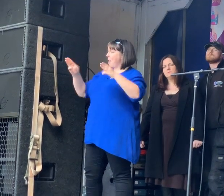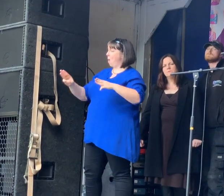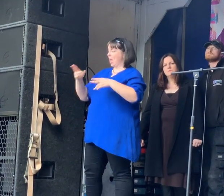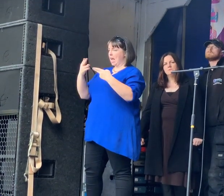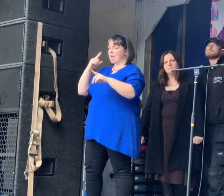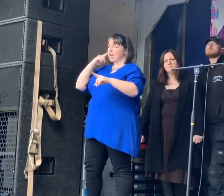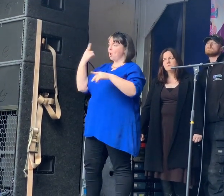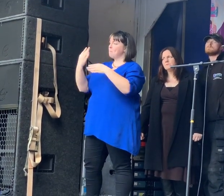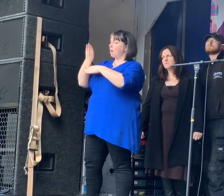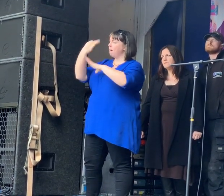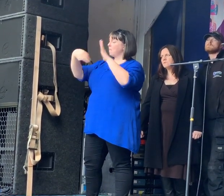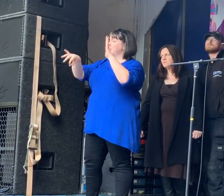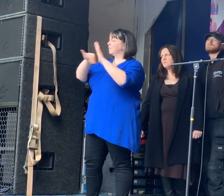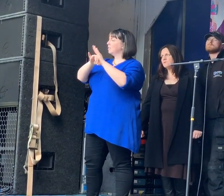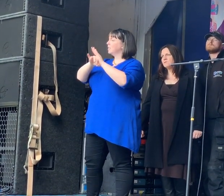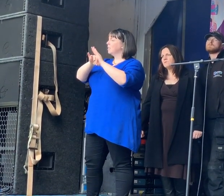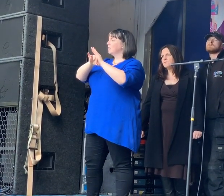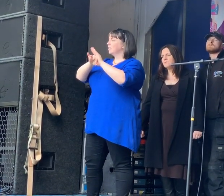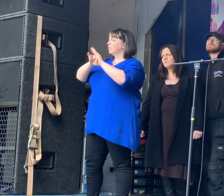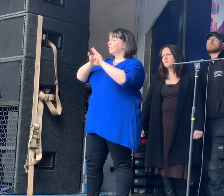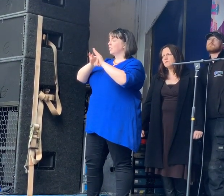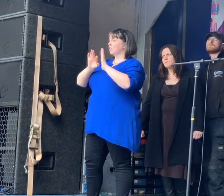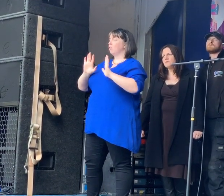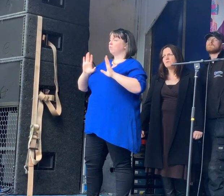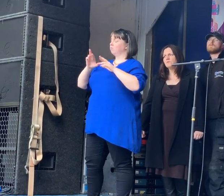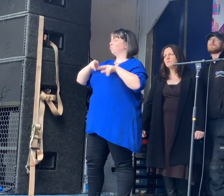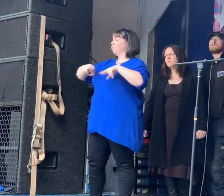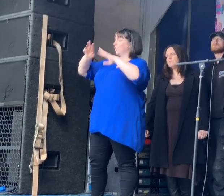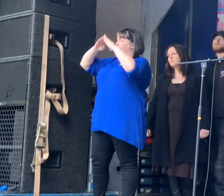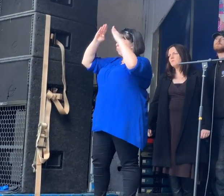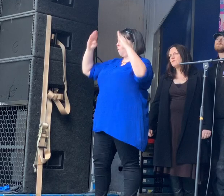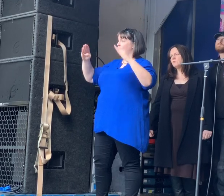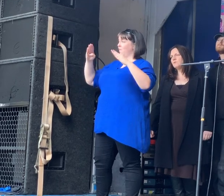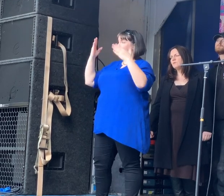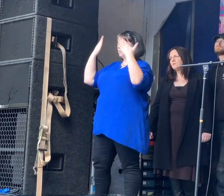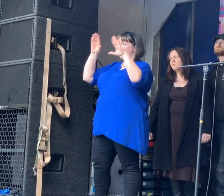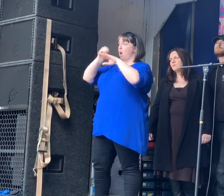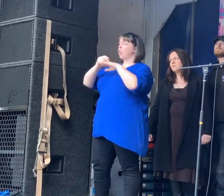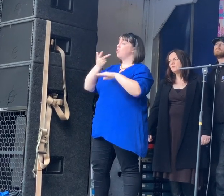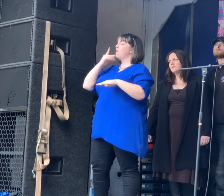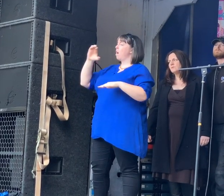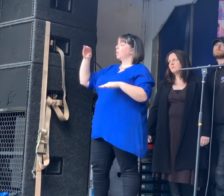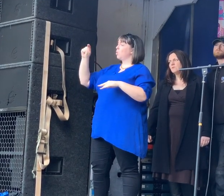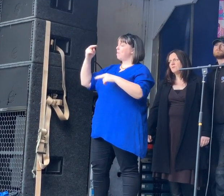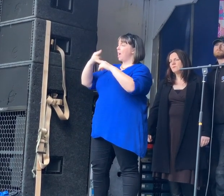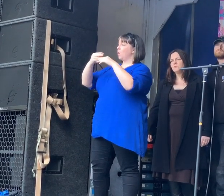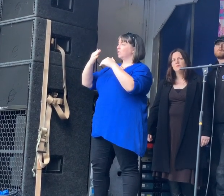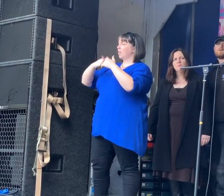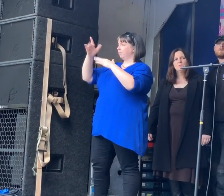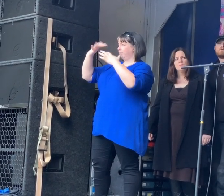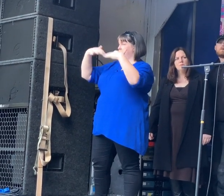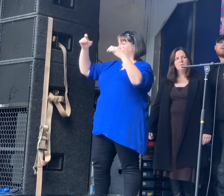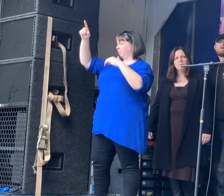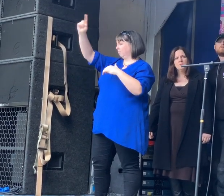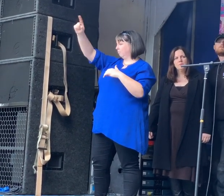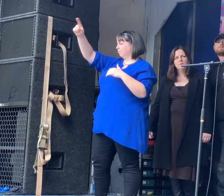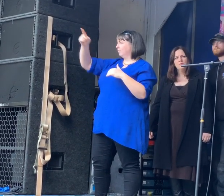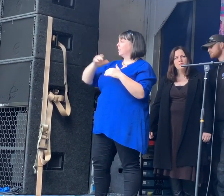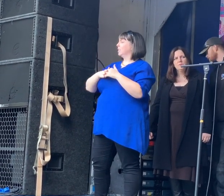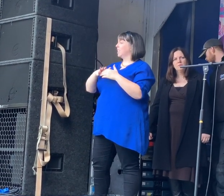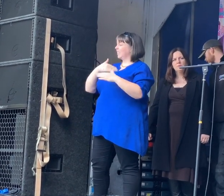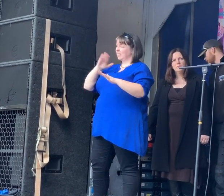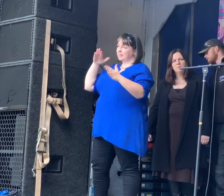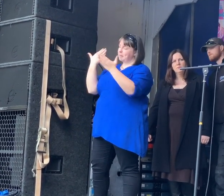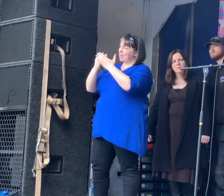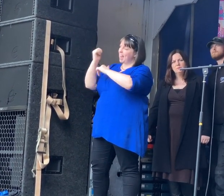be ignored by the government. The Raise the Roof demo is on the 3rd of October outside Leinster House to demand action